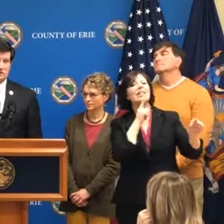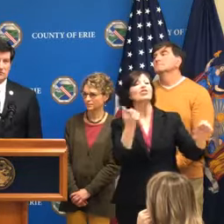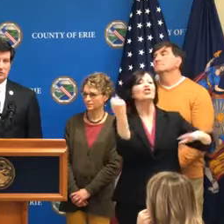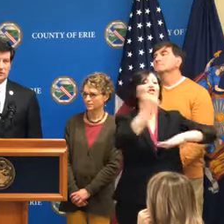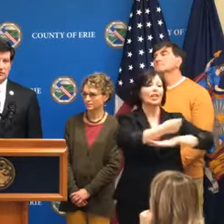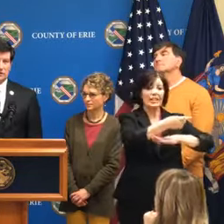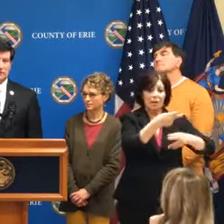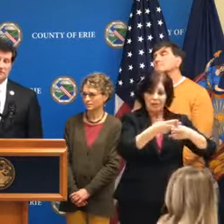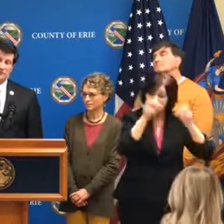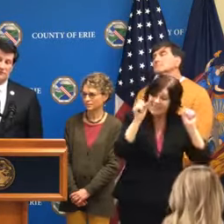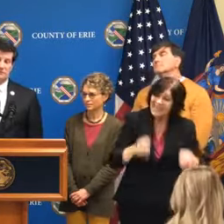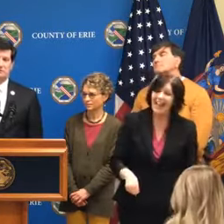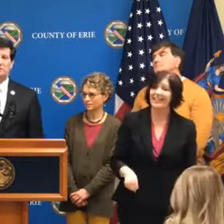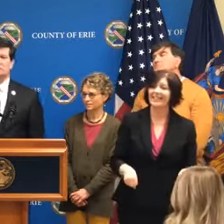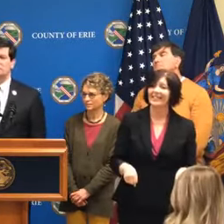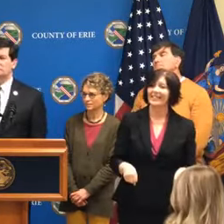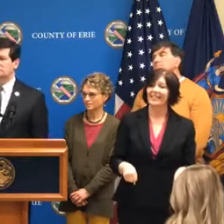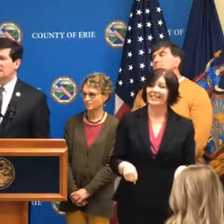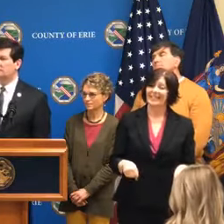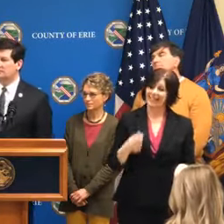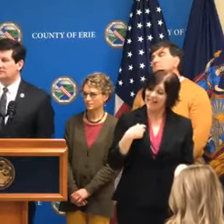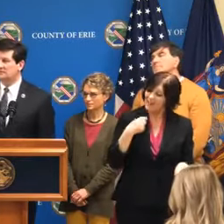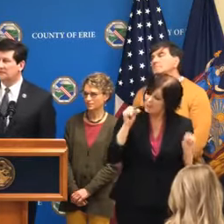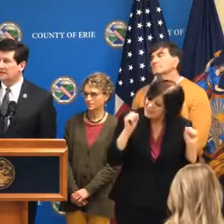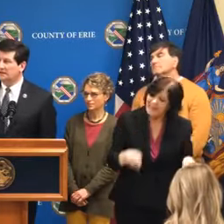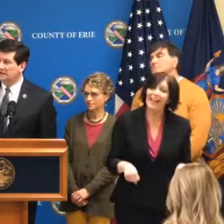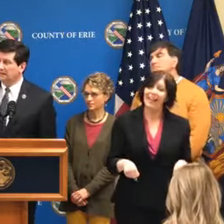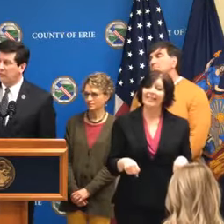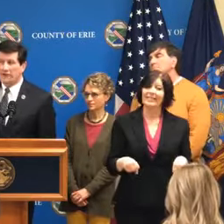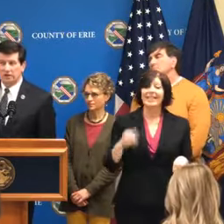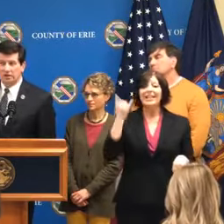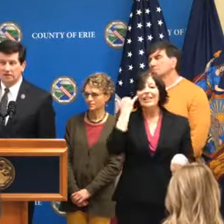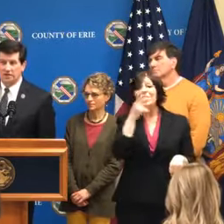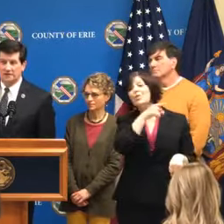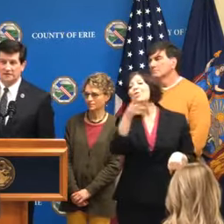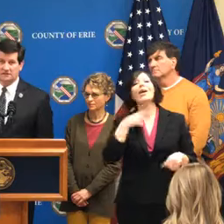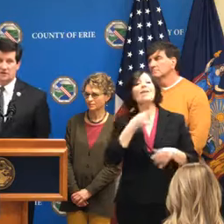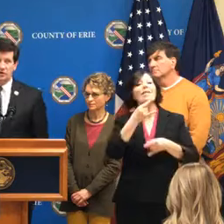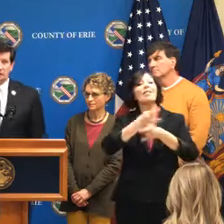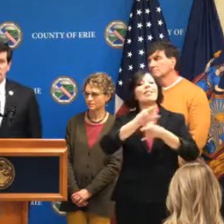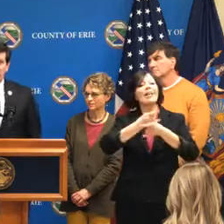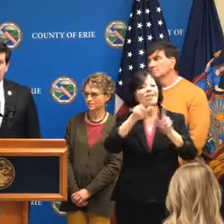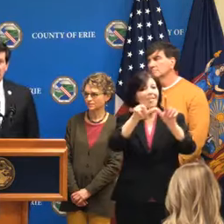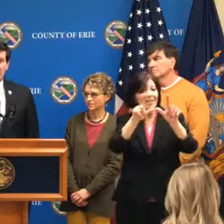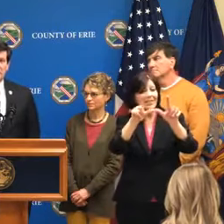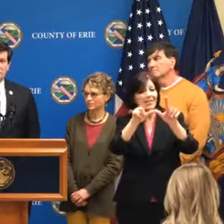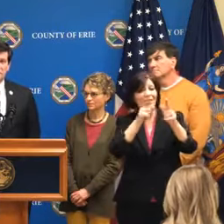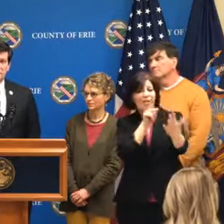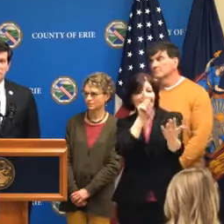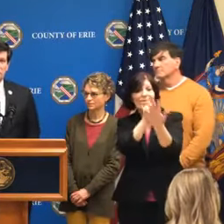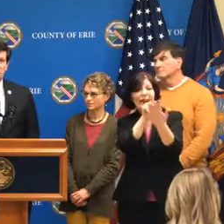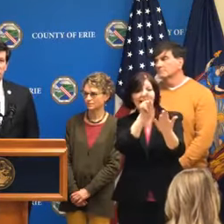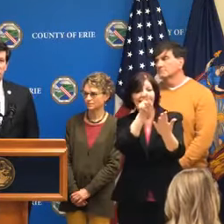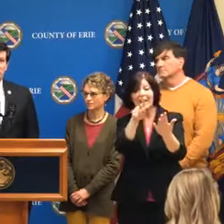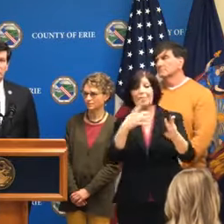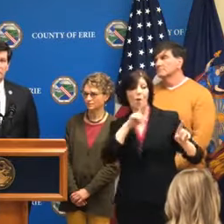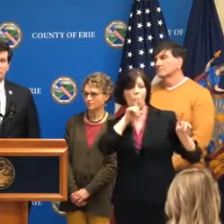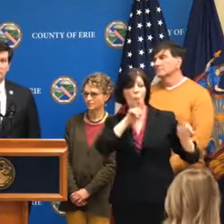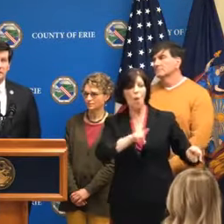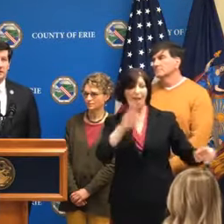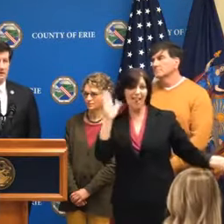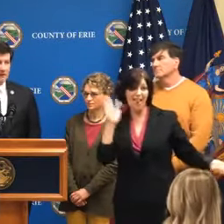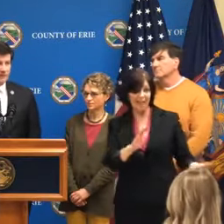down temporarily. I say individuals, I mean individual establishments. If you have a liquor license and you're violating a specific order of the